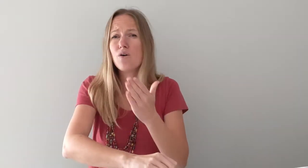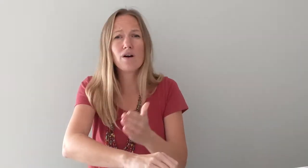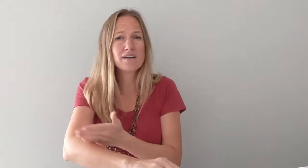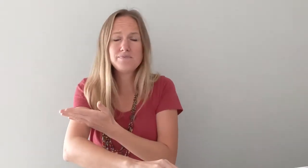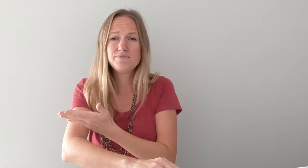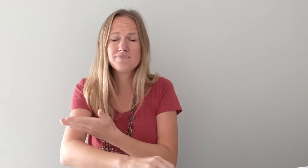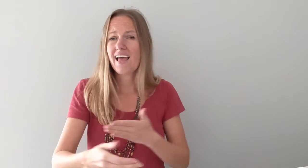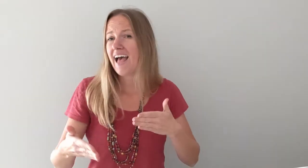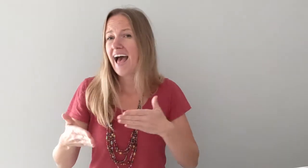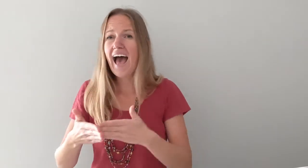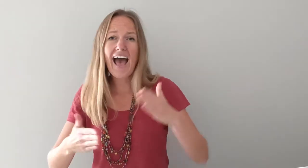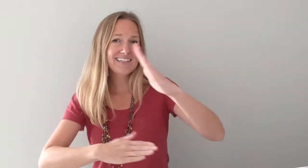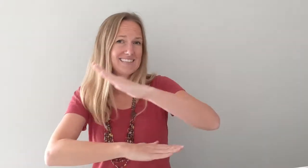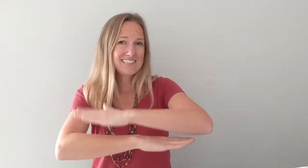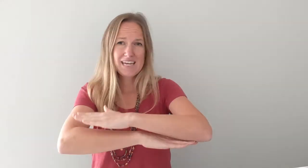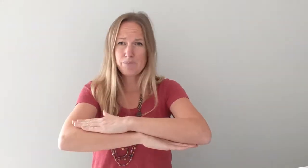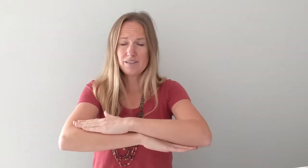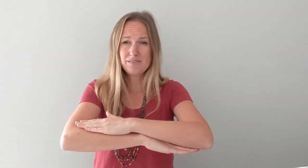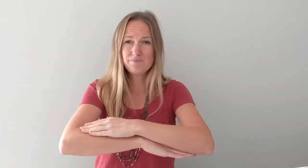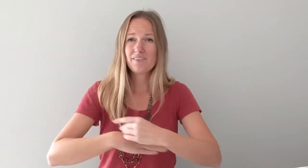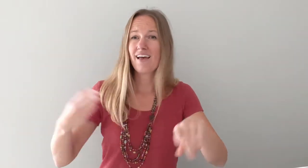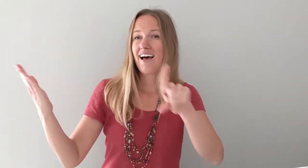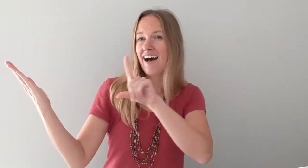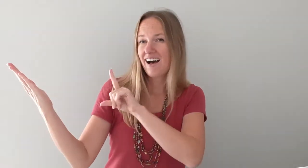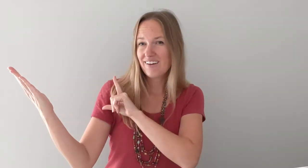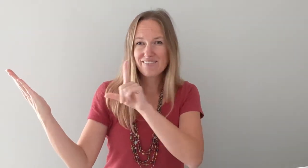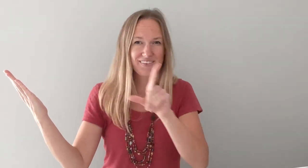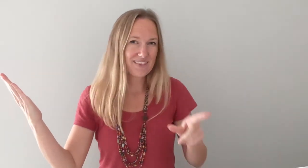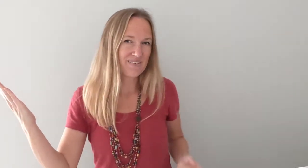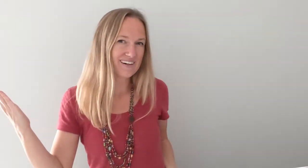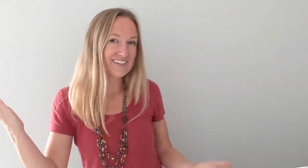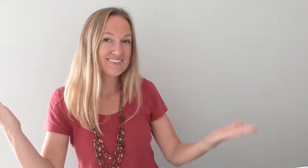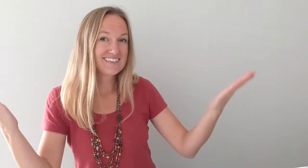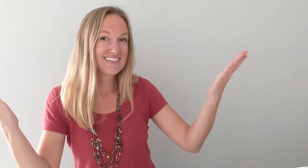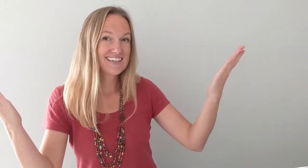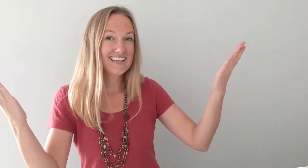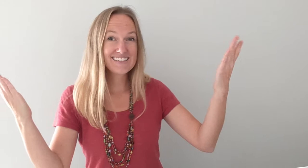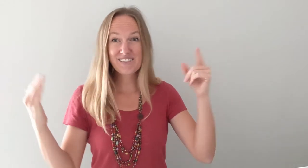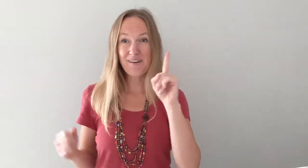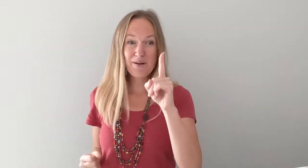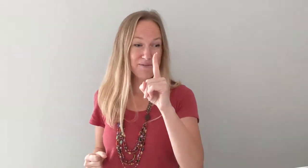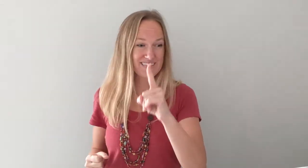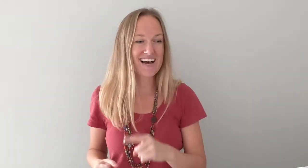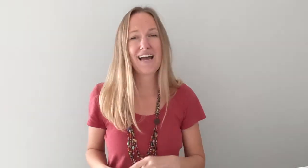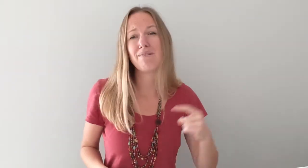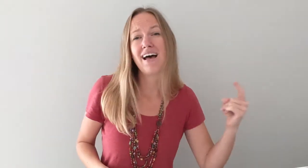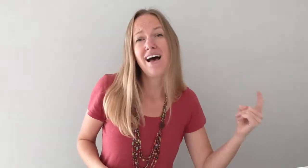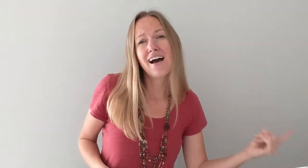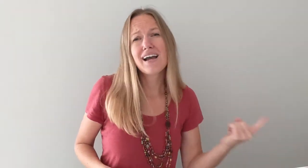restore at the table of the Lord. Okay, let's try it one more time.